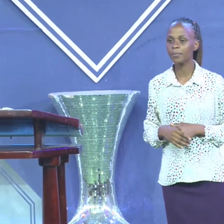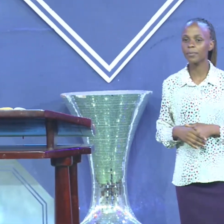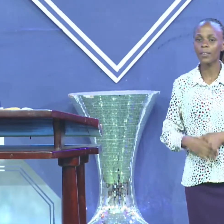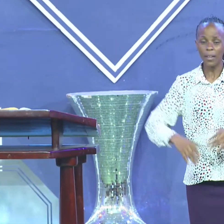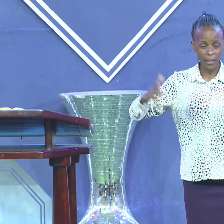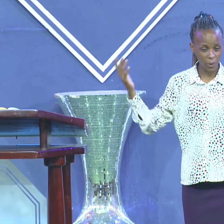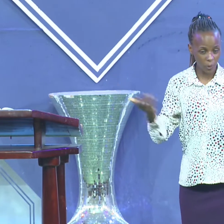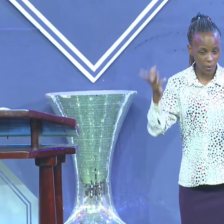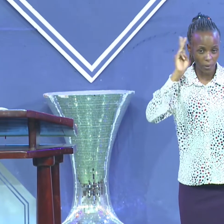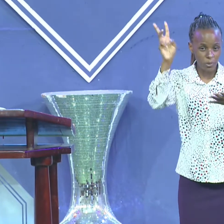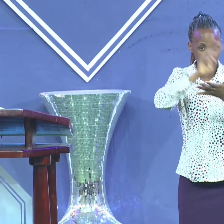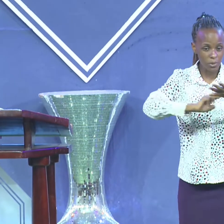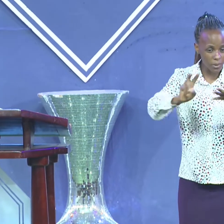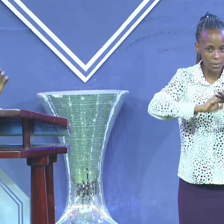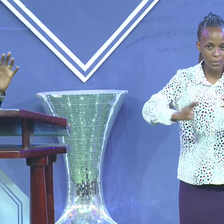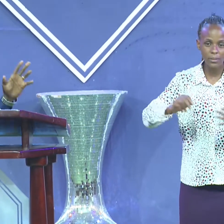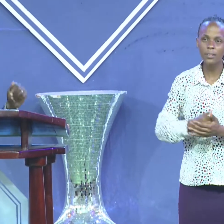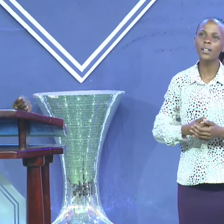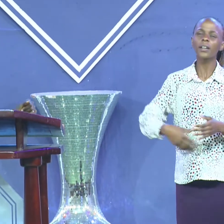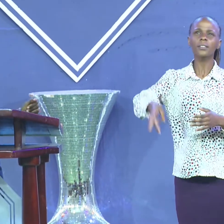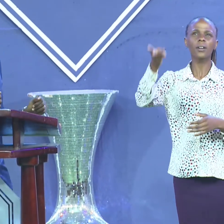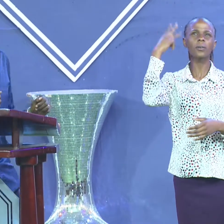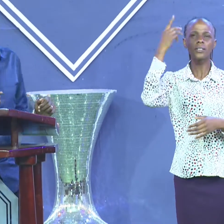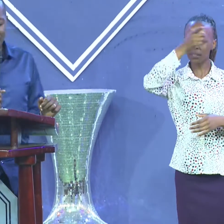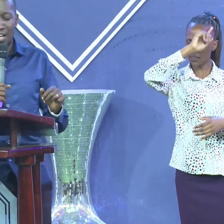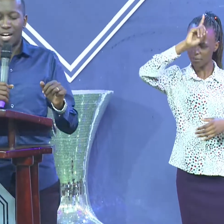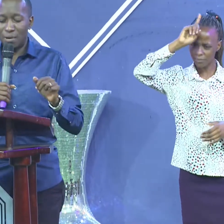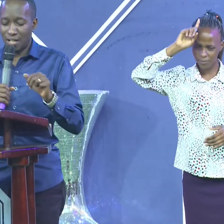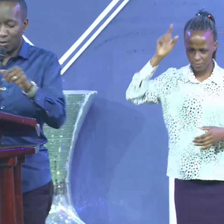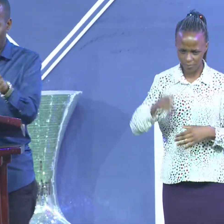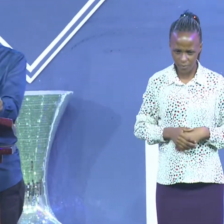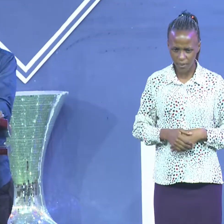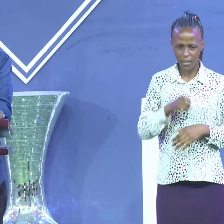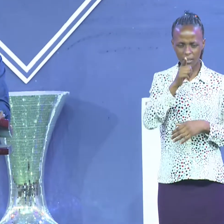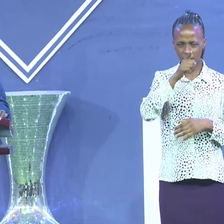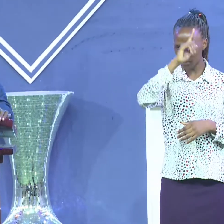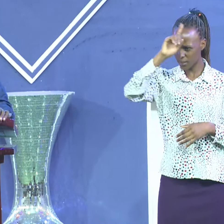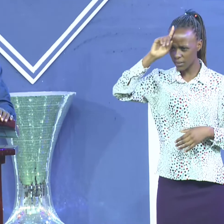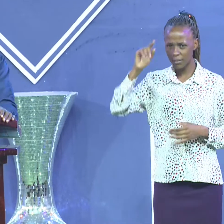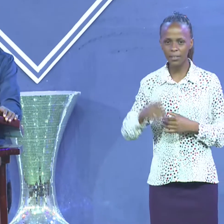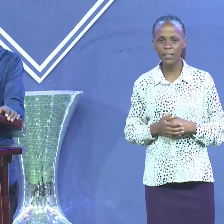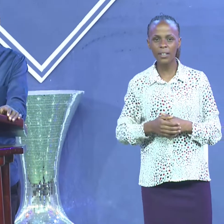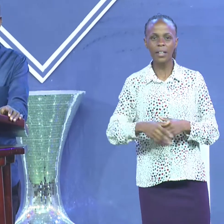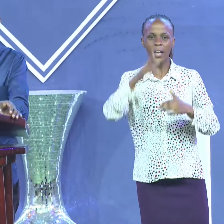Where we are going to read, there was a king. This king,